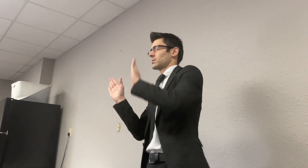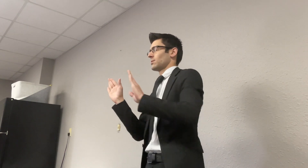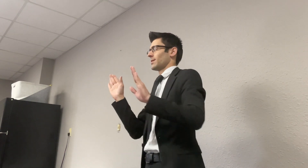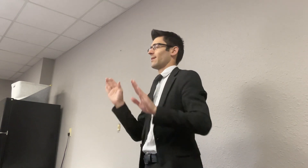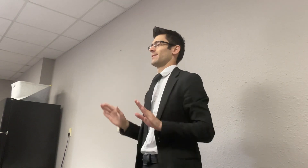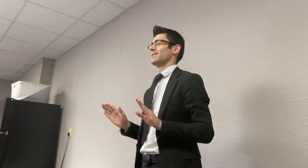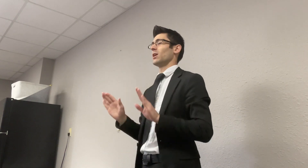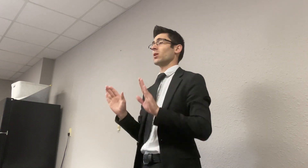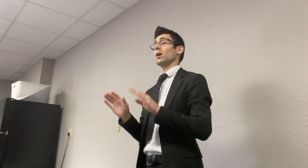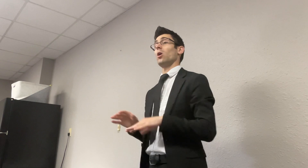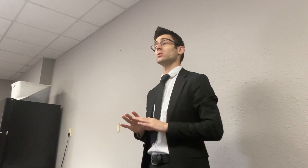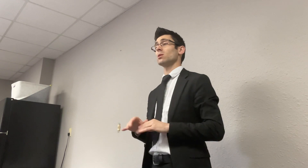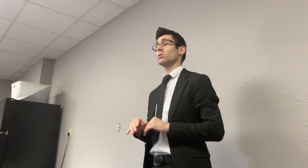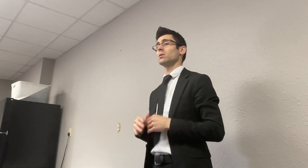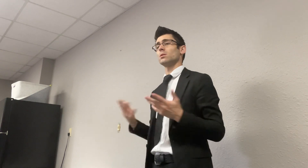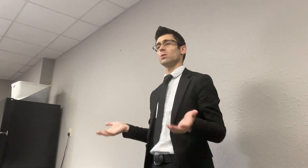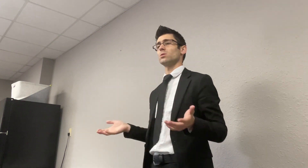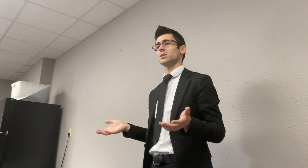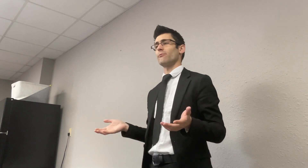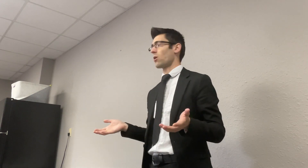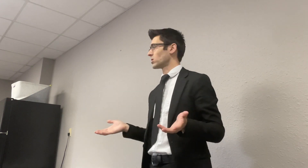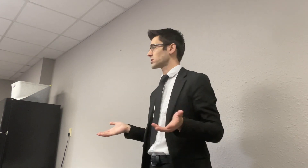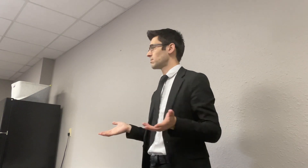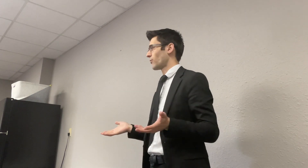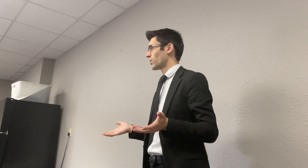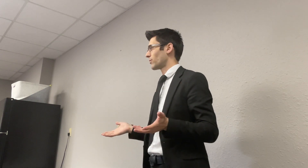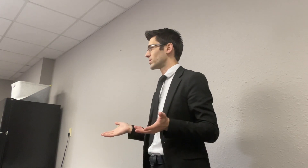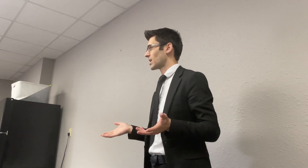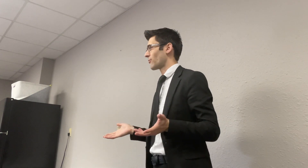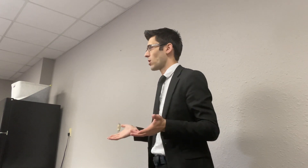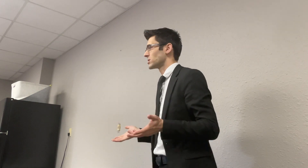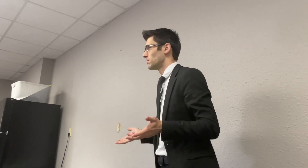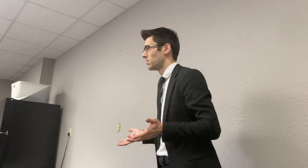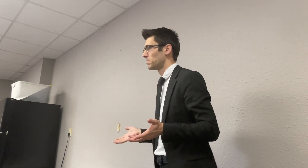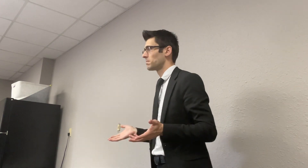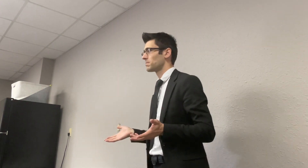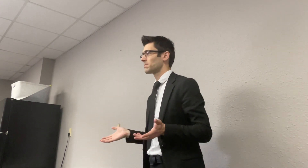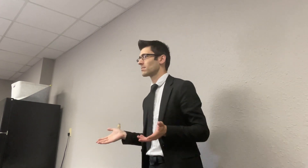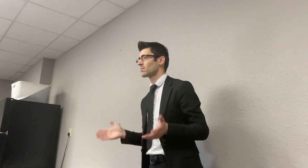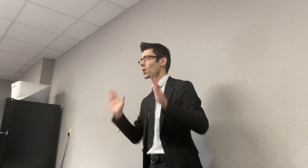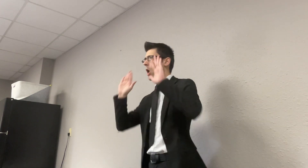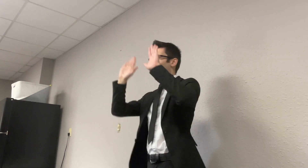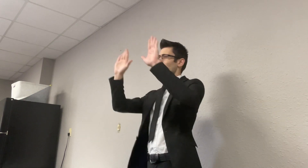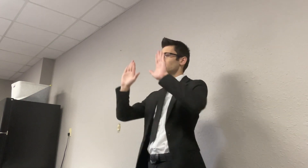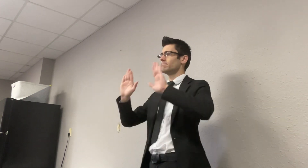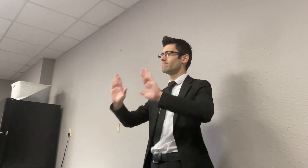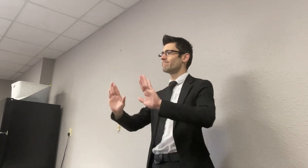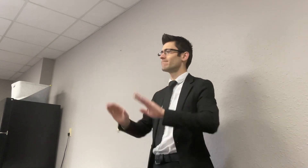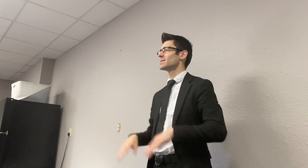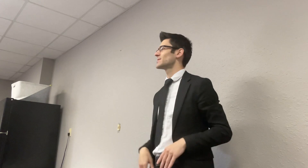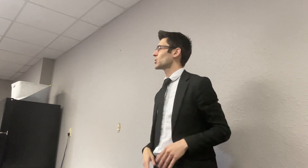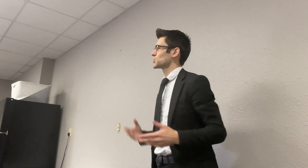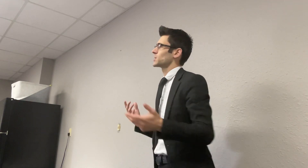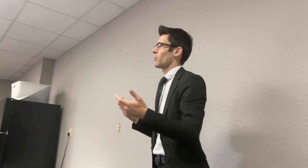Yeah. Okay. Also, you know the sign for awesome. Have we went over the sign for awesome? Awesome. Yes. It's also the sign for